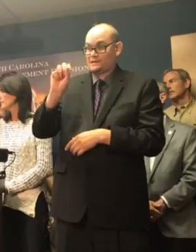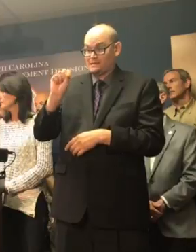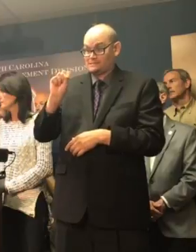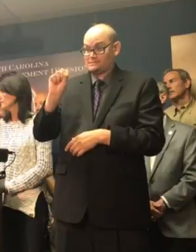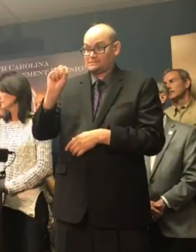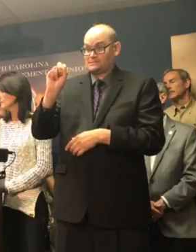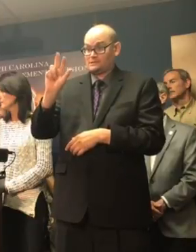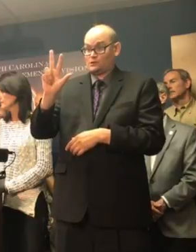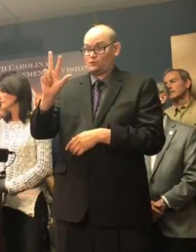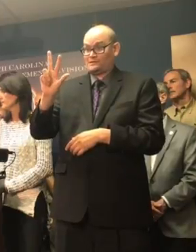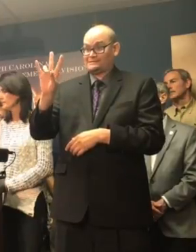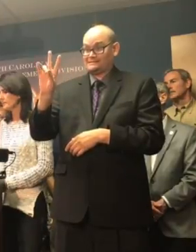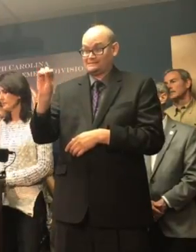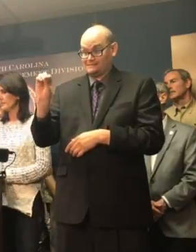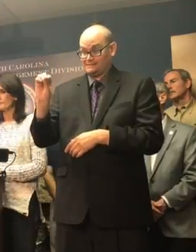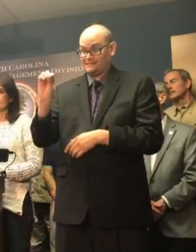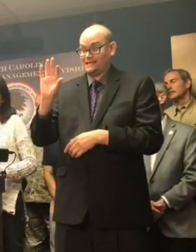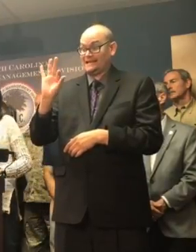I-95.